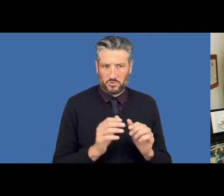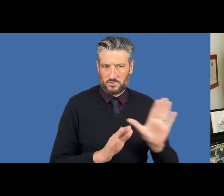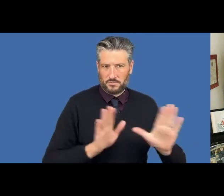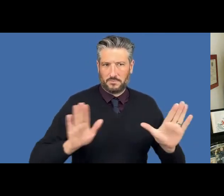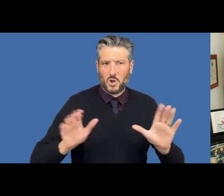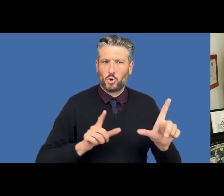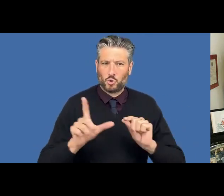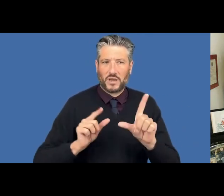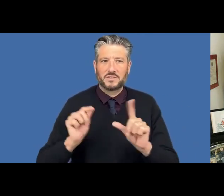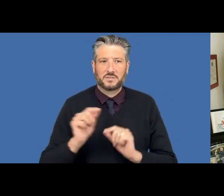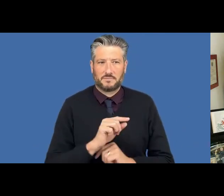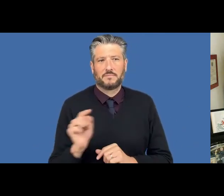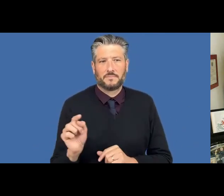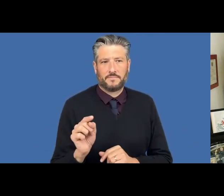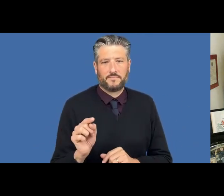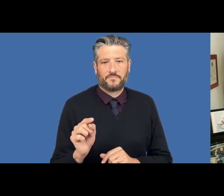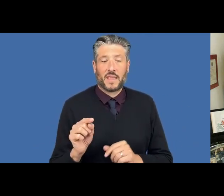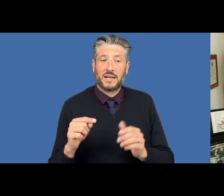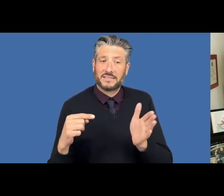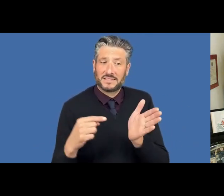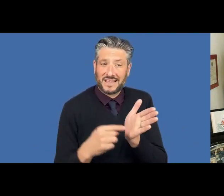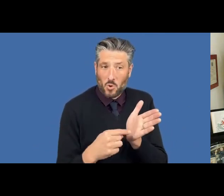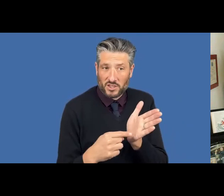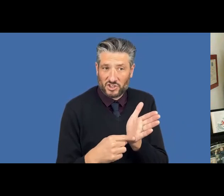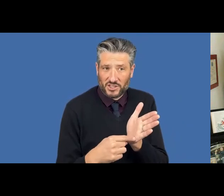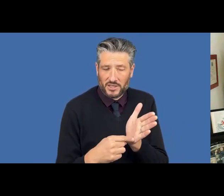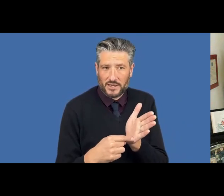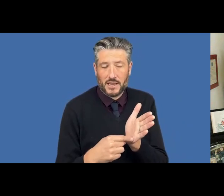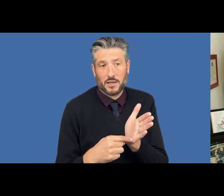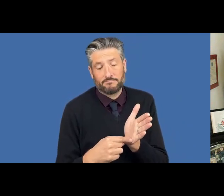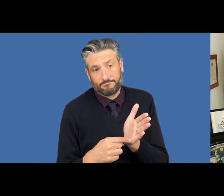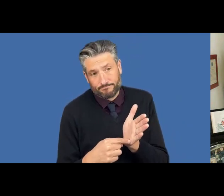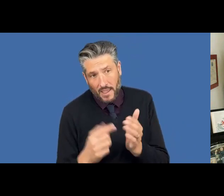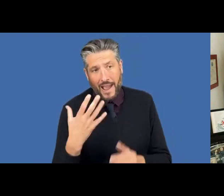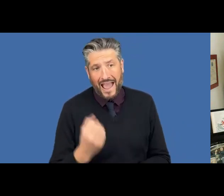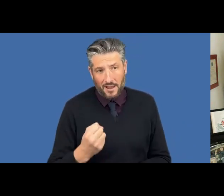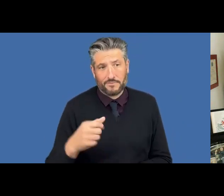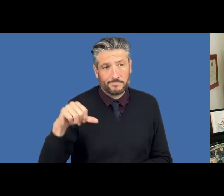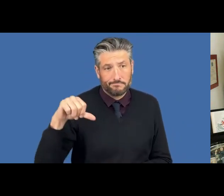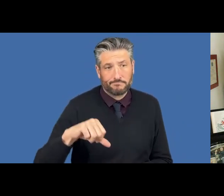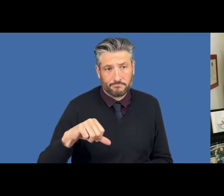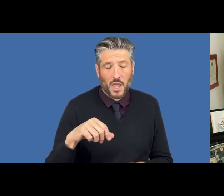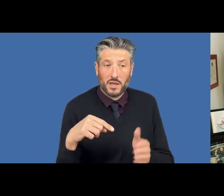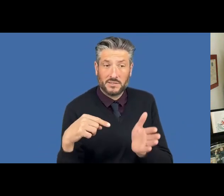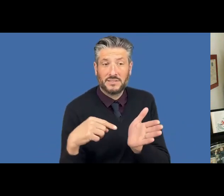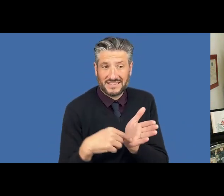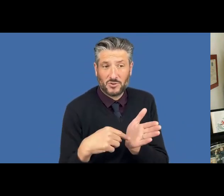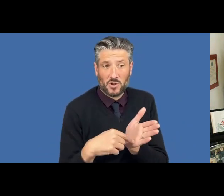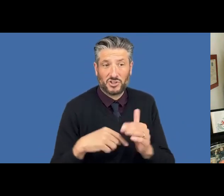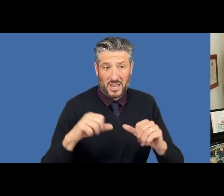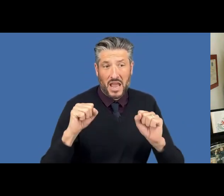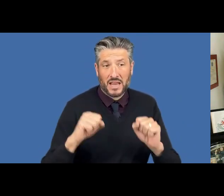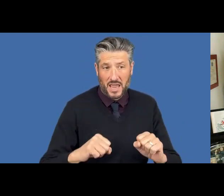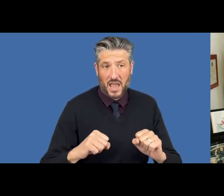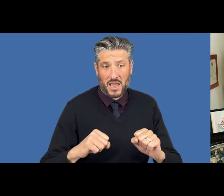technology can, I'm going to end on a little bit of a sad note, it can be disabling too. So a lot